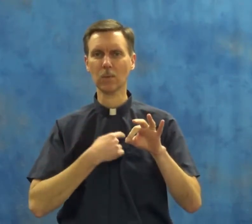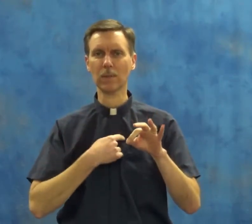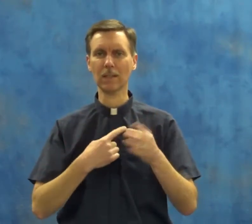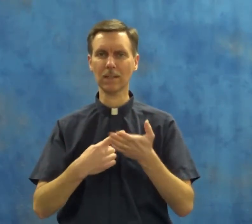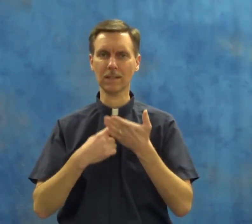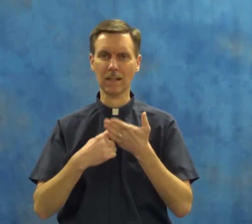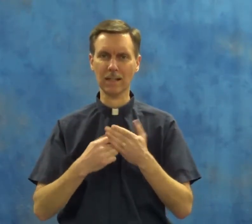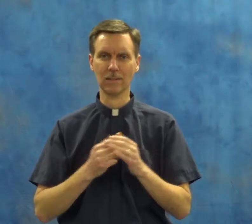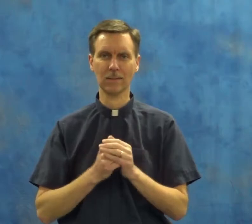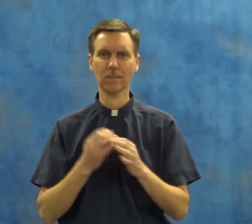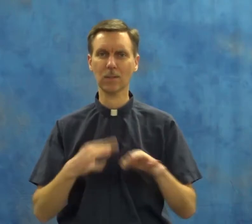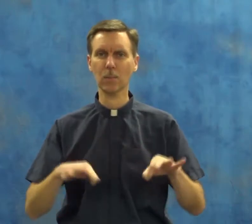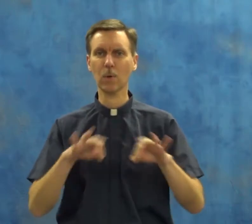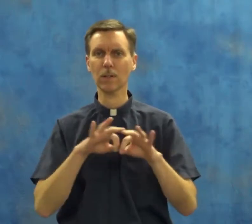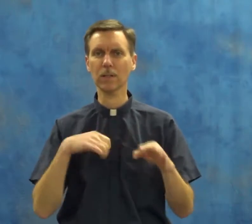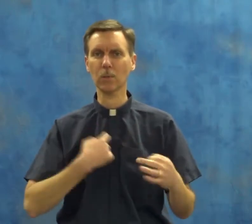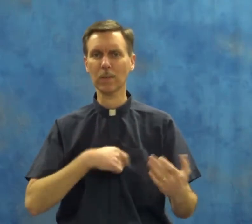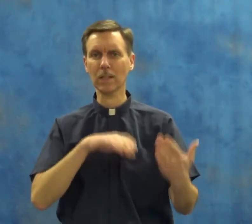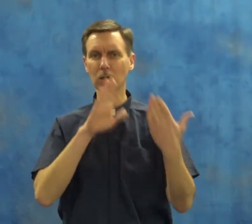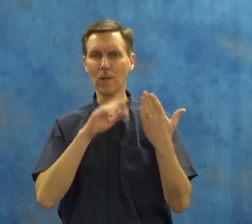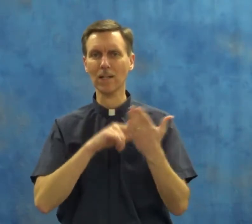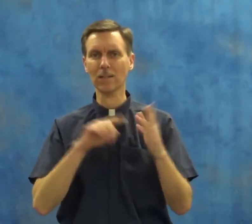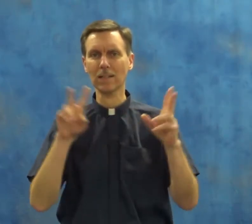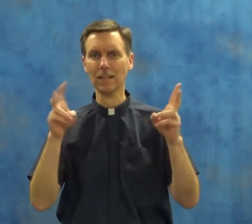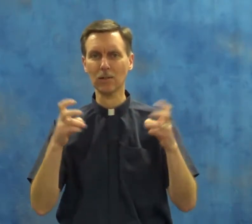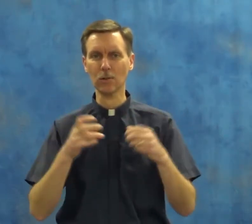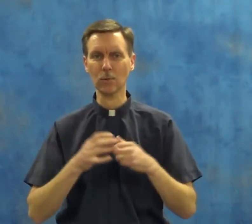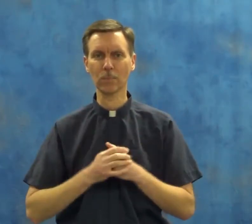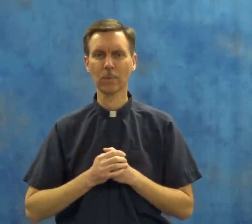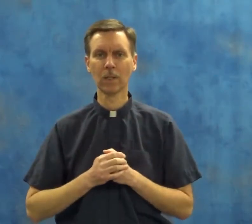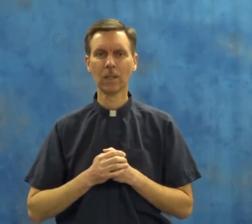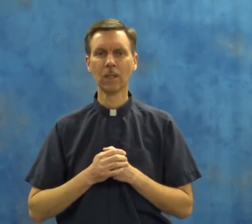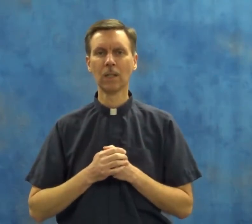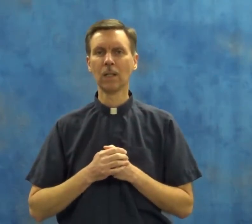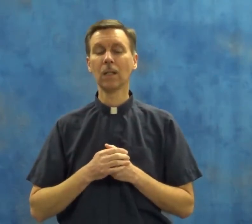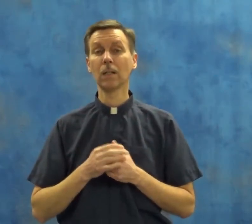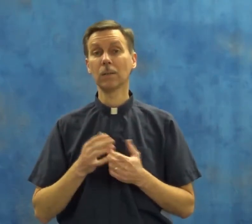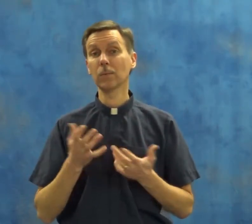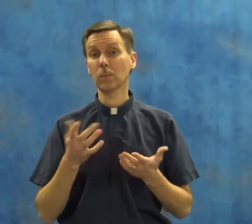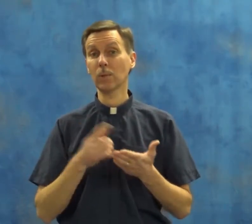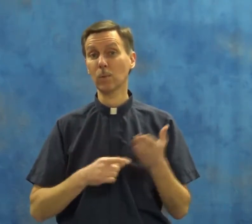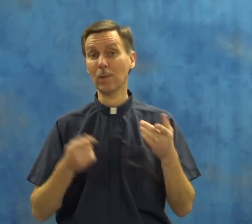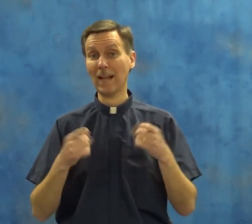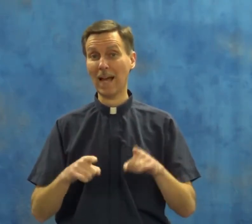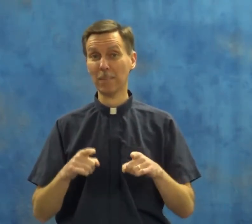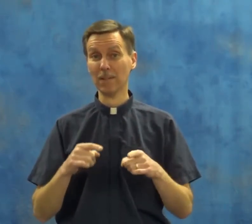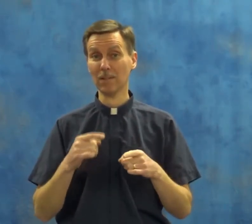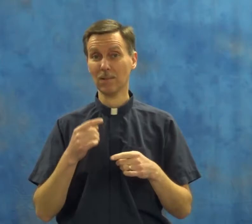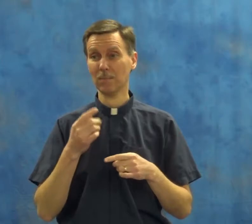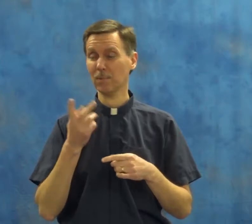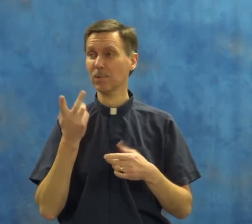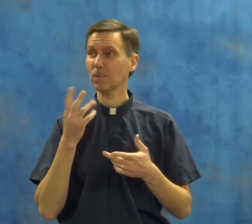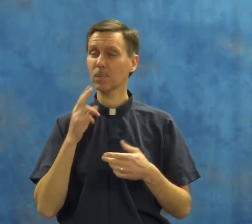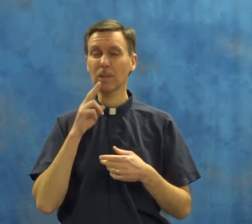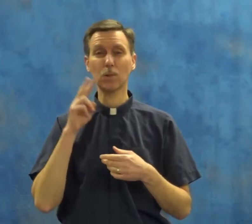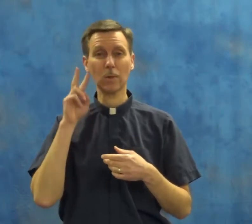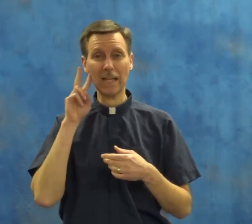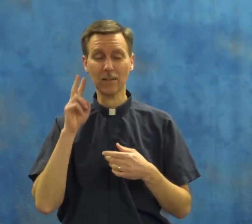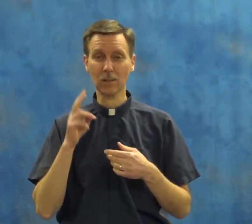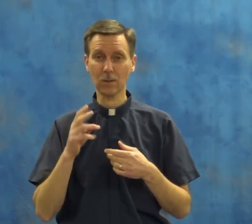we discuss. It's important that we address this issue. With what happened just 2 days ago